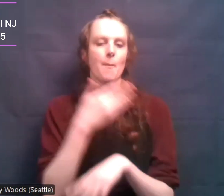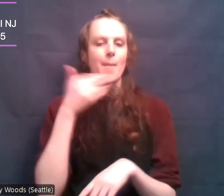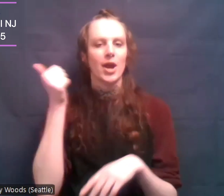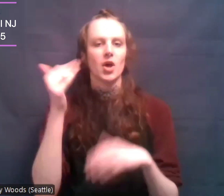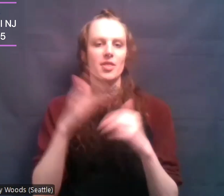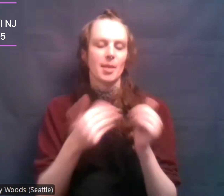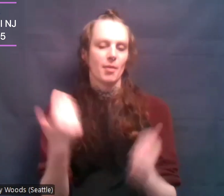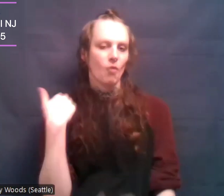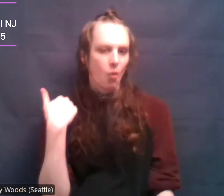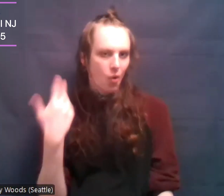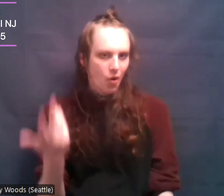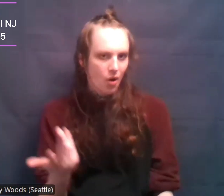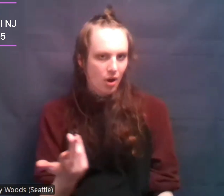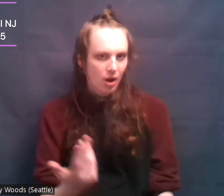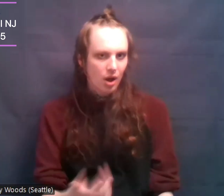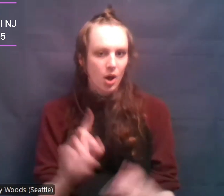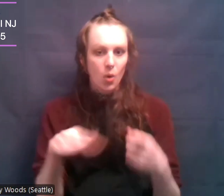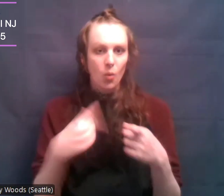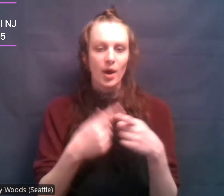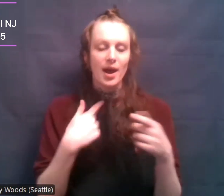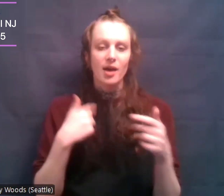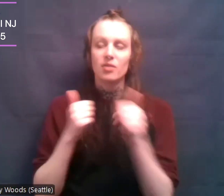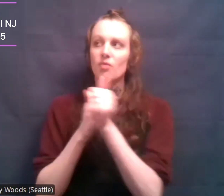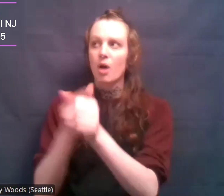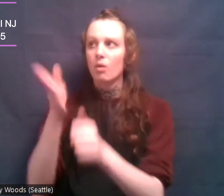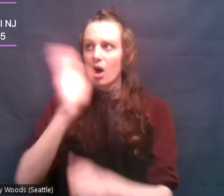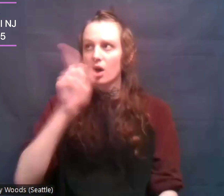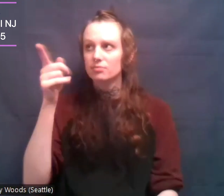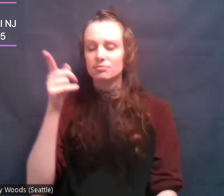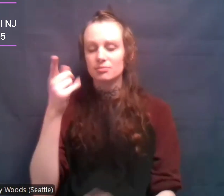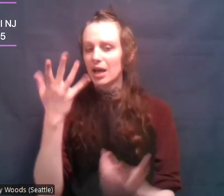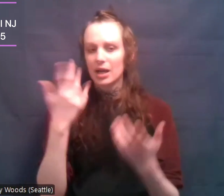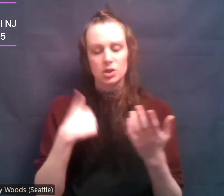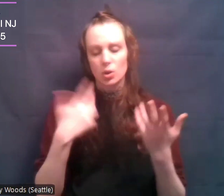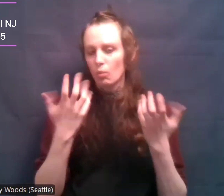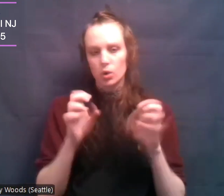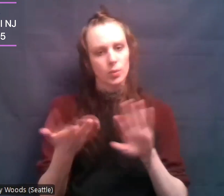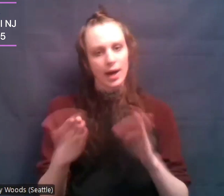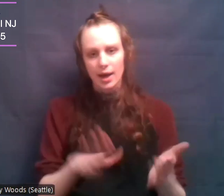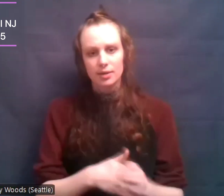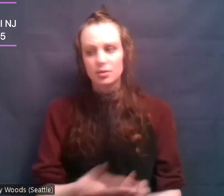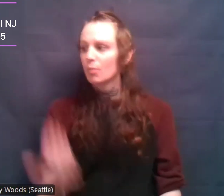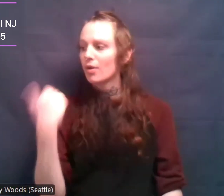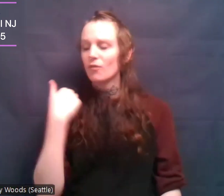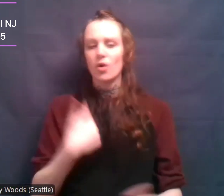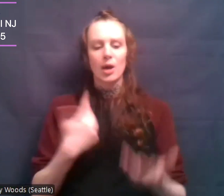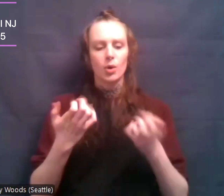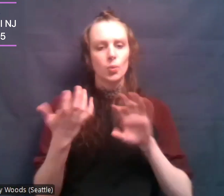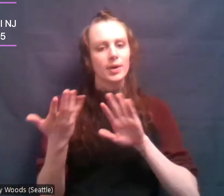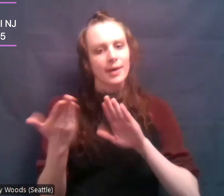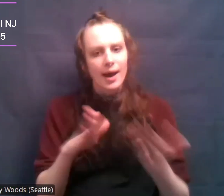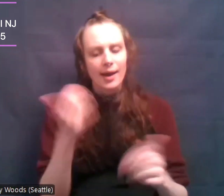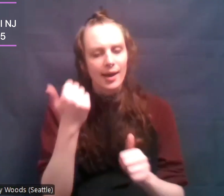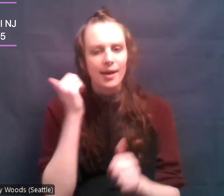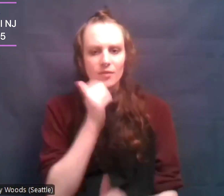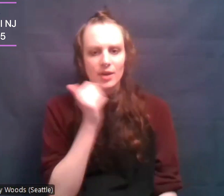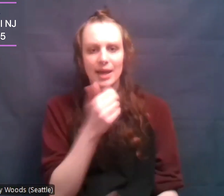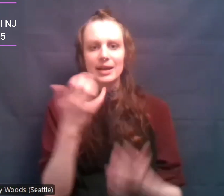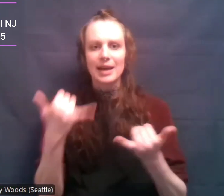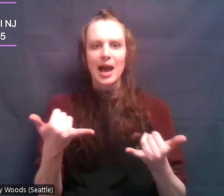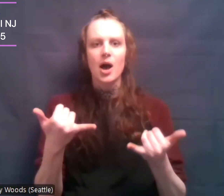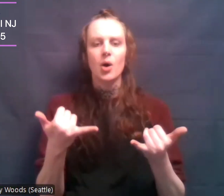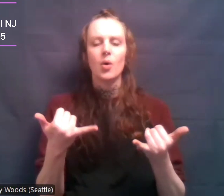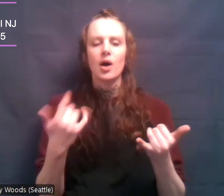God's will, I don't want to die. And I wanted to die every day. And now I want to live every day. I wake up every morning and I say a prayer